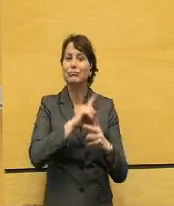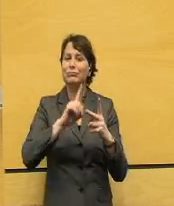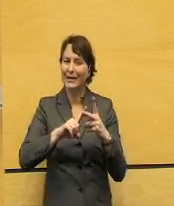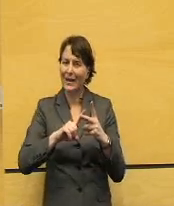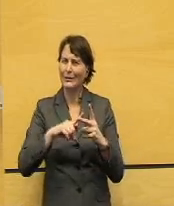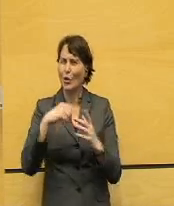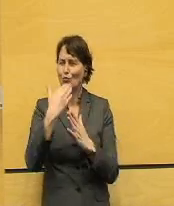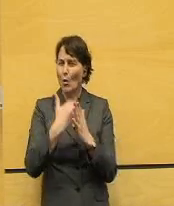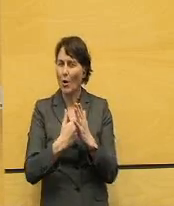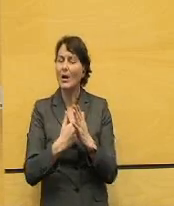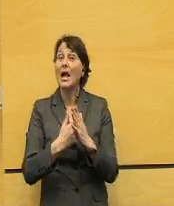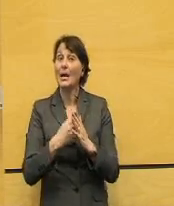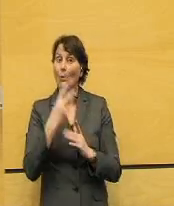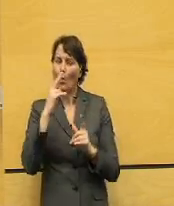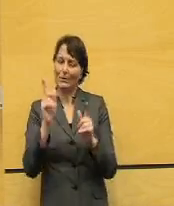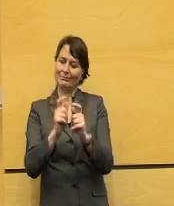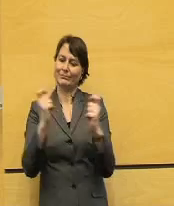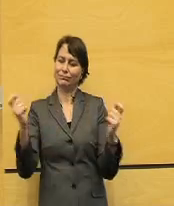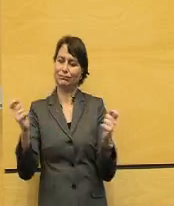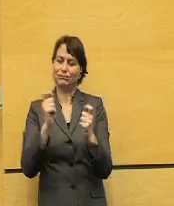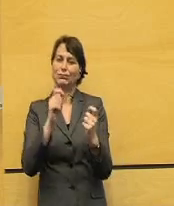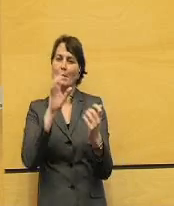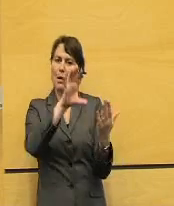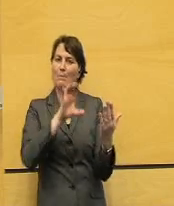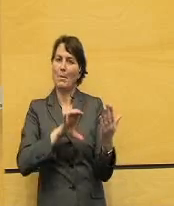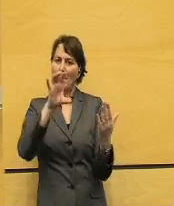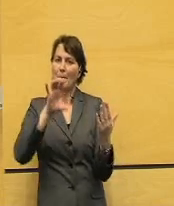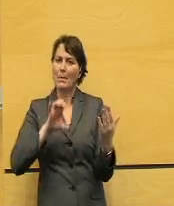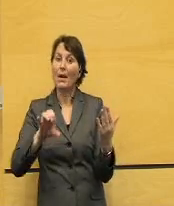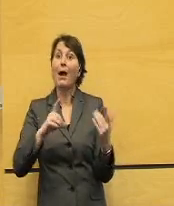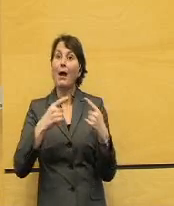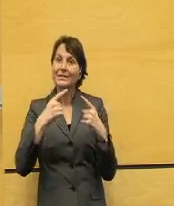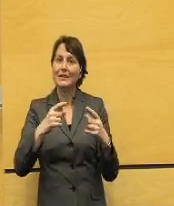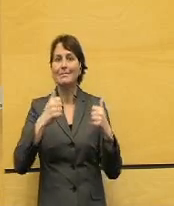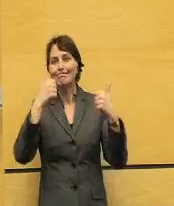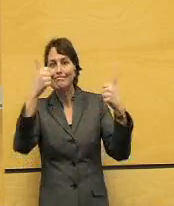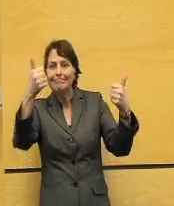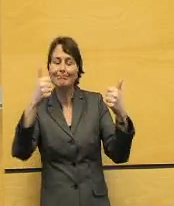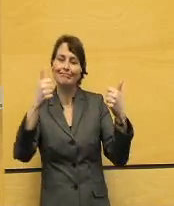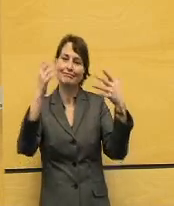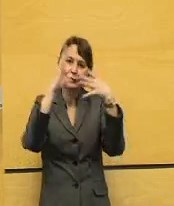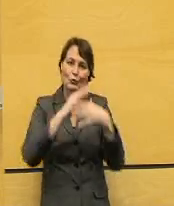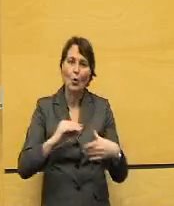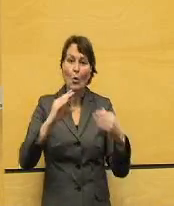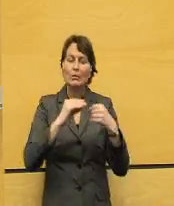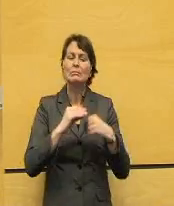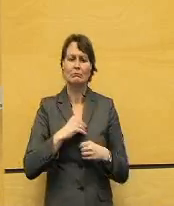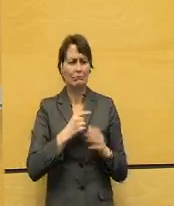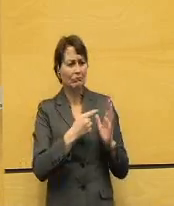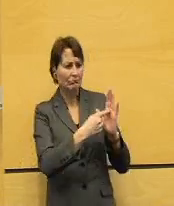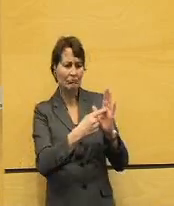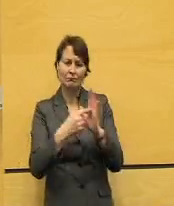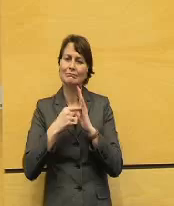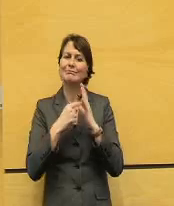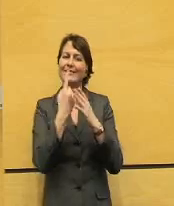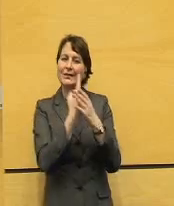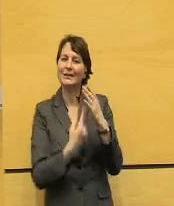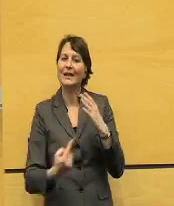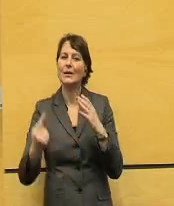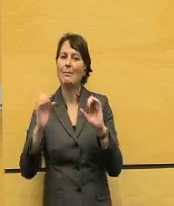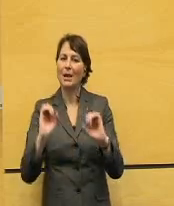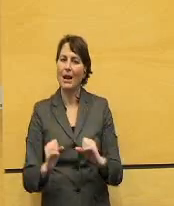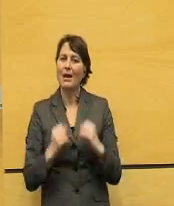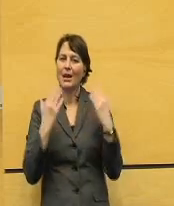to show their successful experience and their independent living. And this shows the achievement of persons